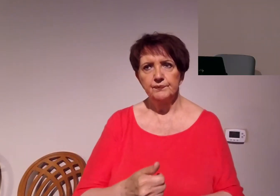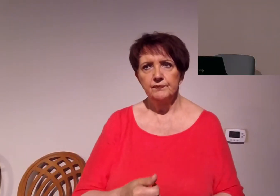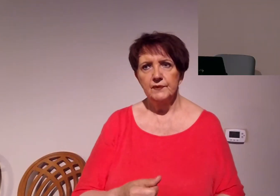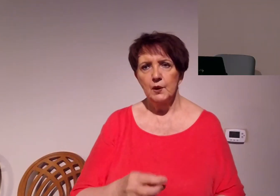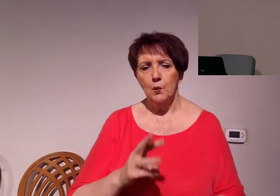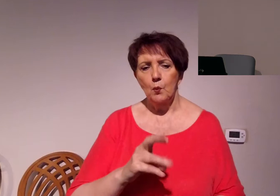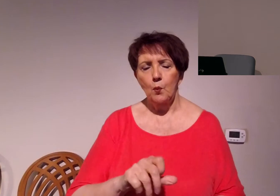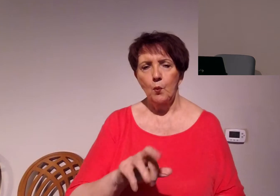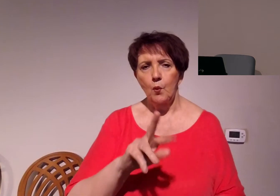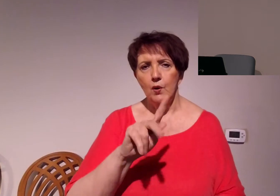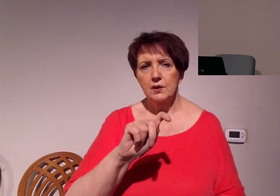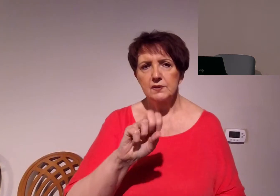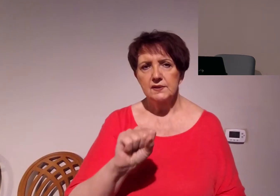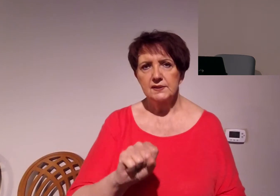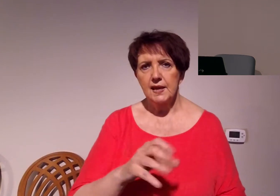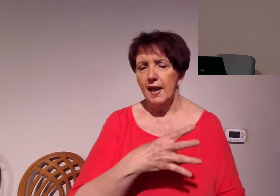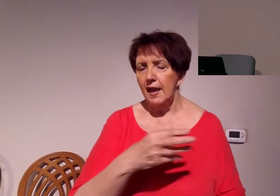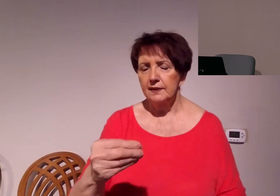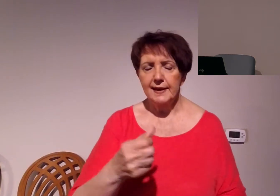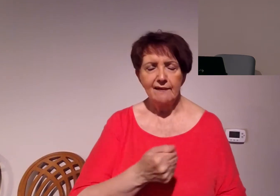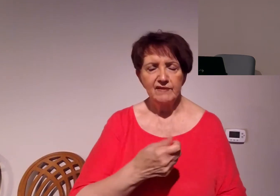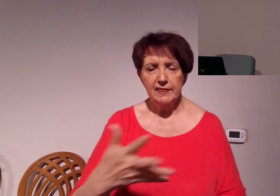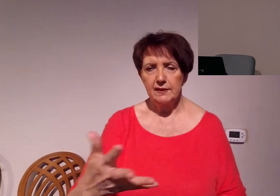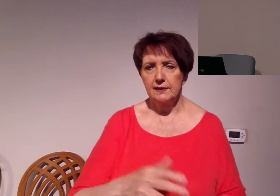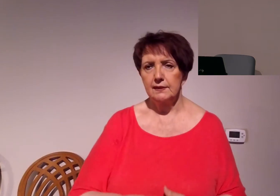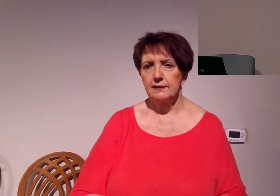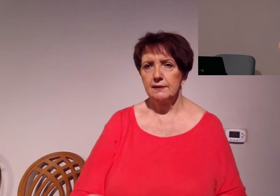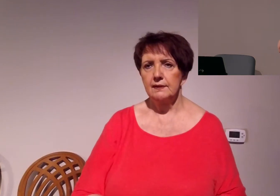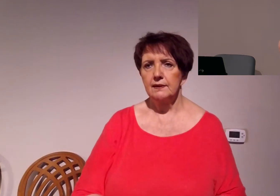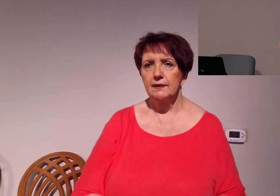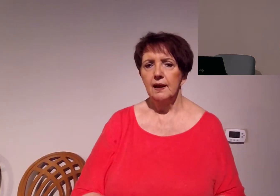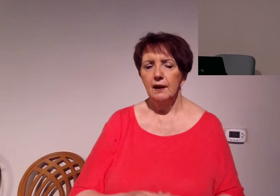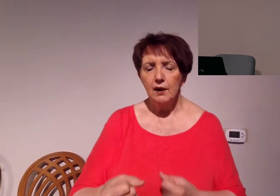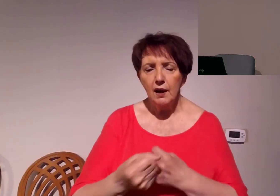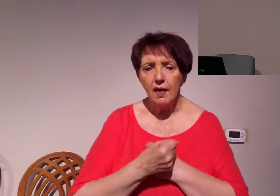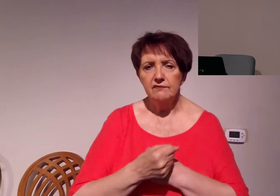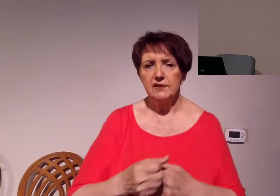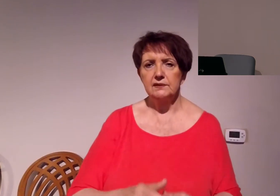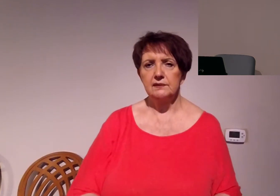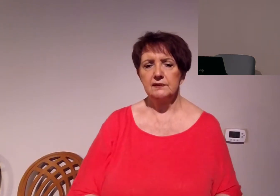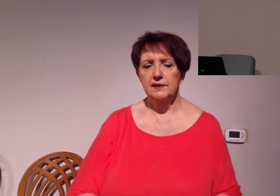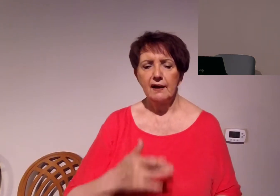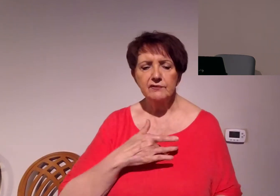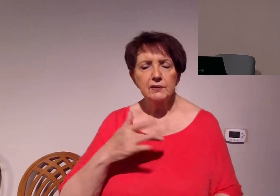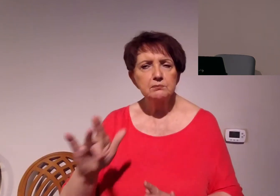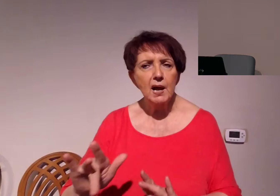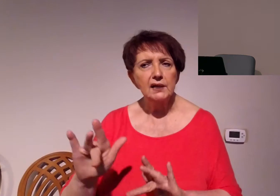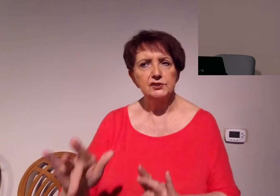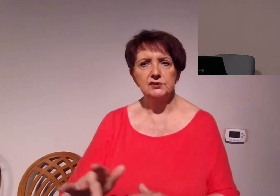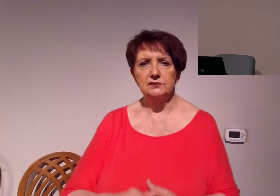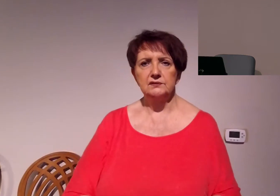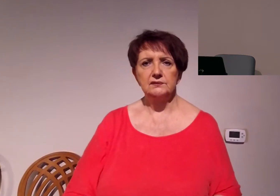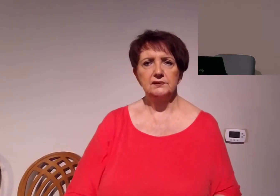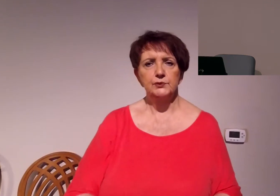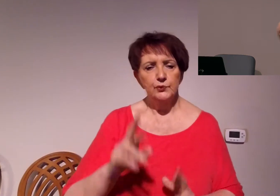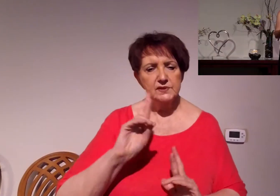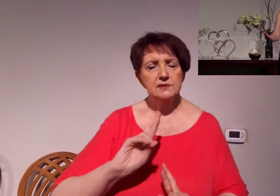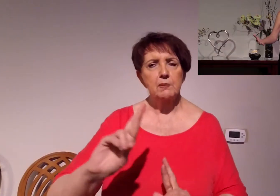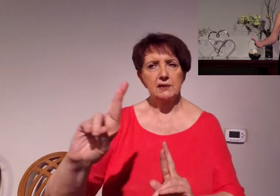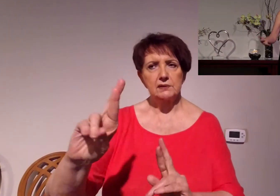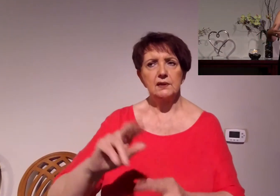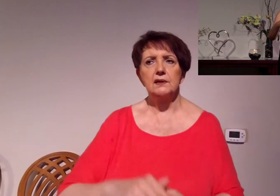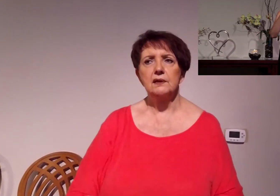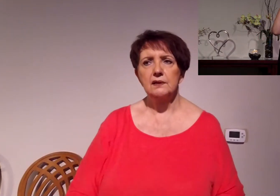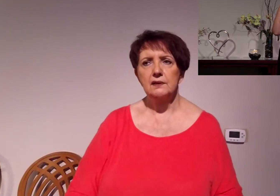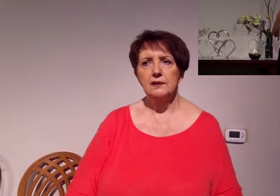all. Love it, compassionate of it, respectful of it, of our needs. That